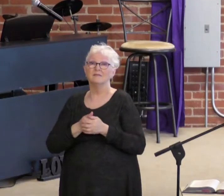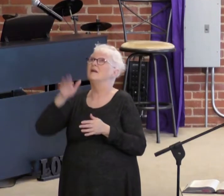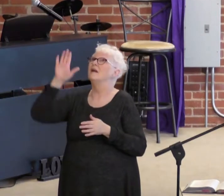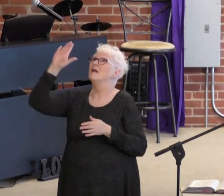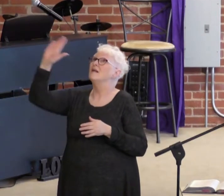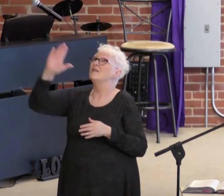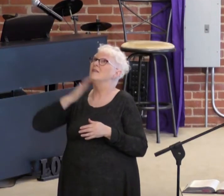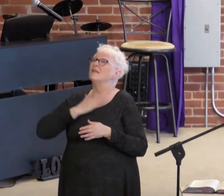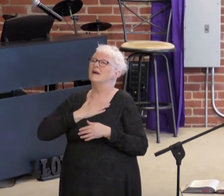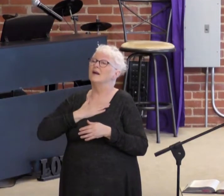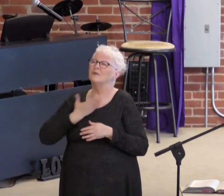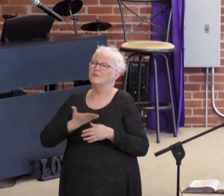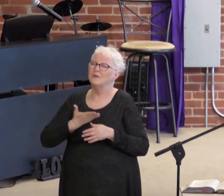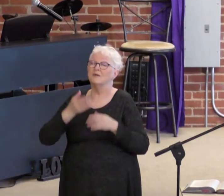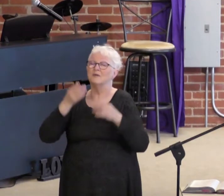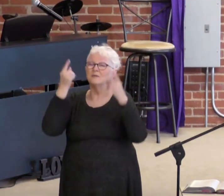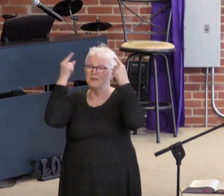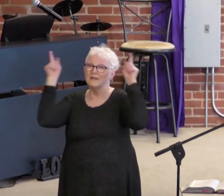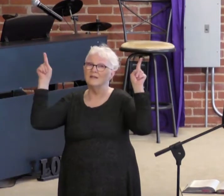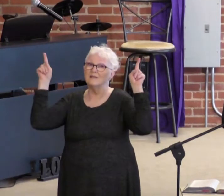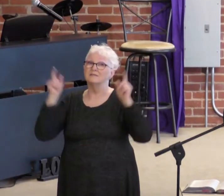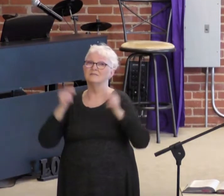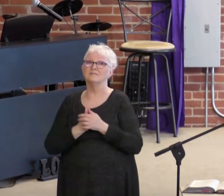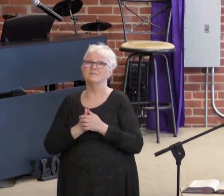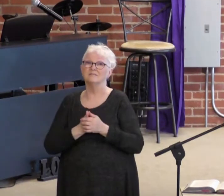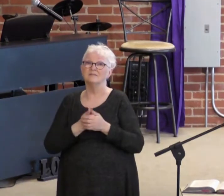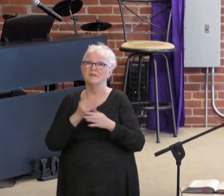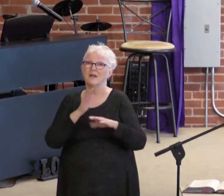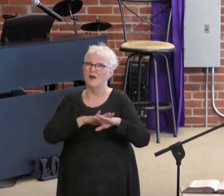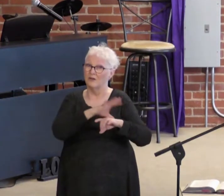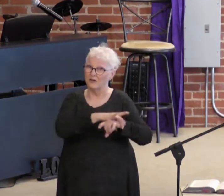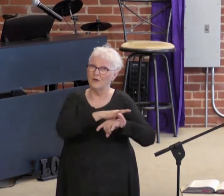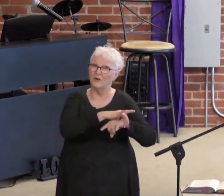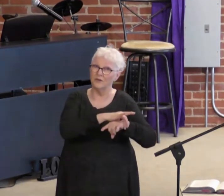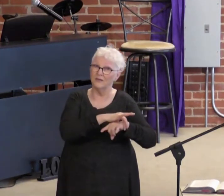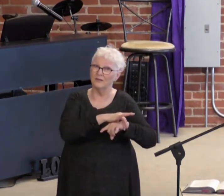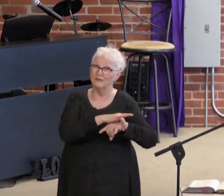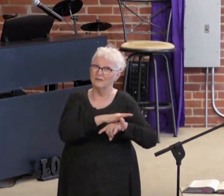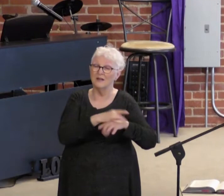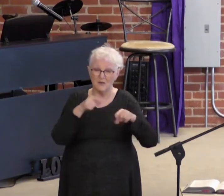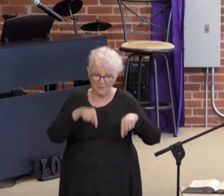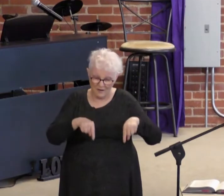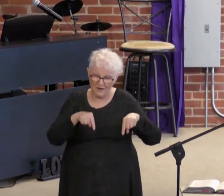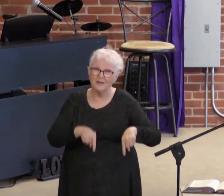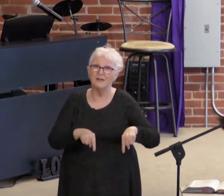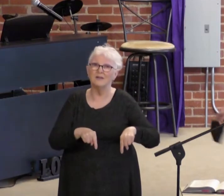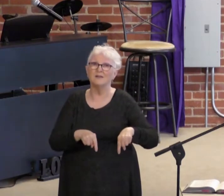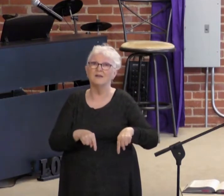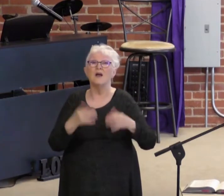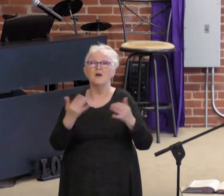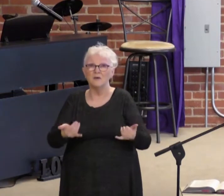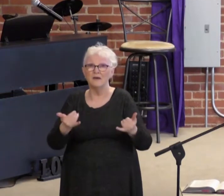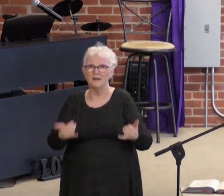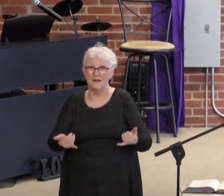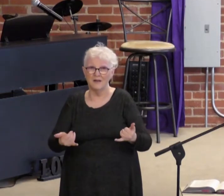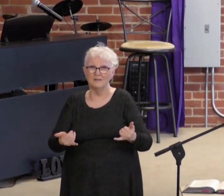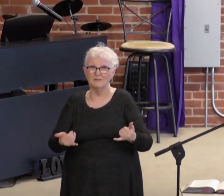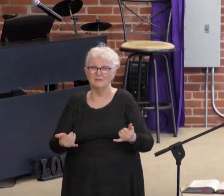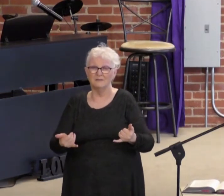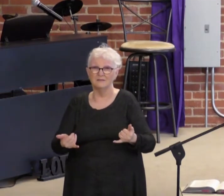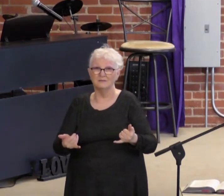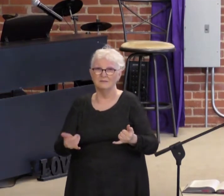Thy will be done on earth, right here, right now, where I